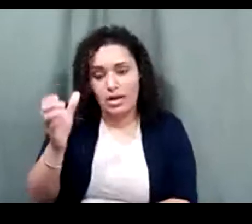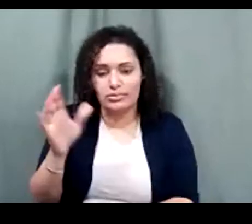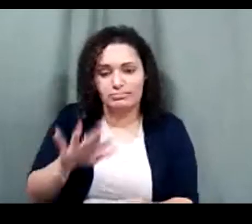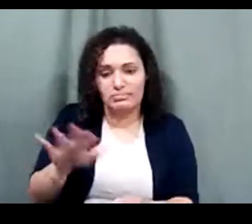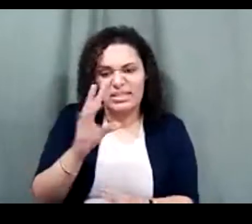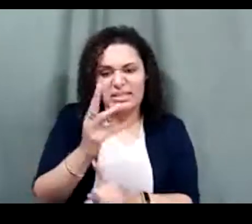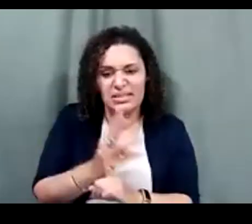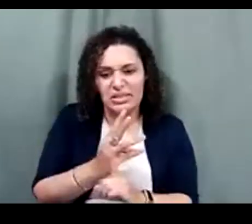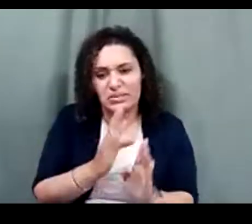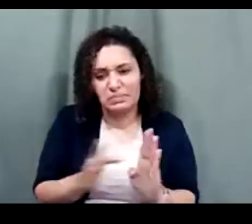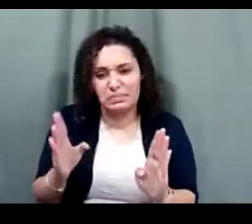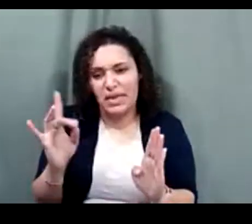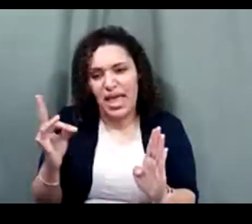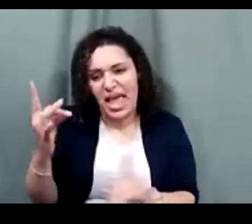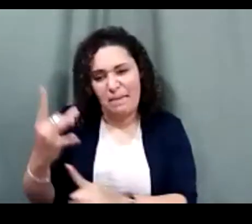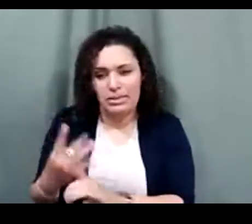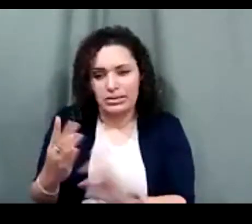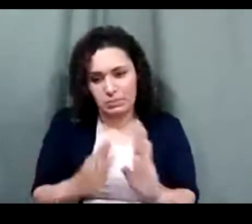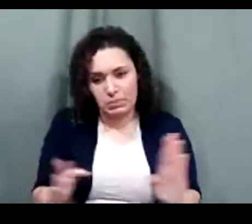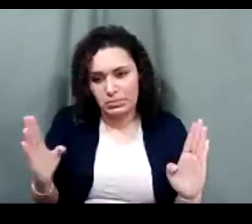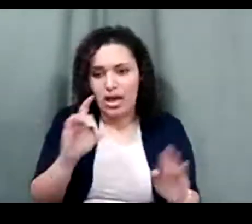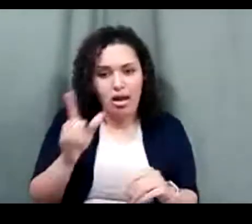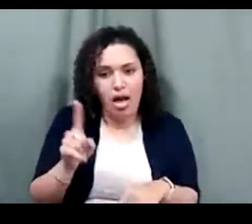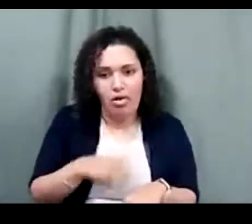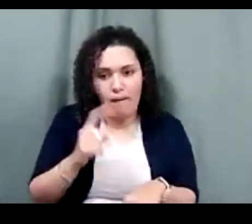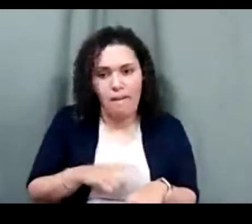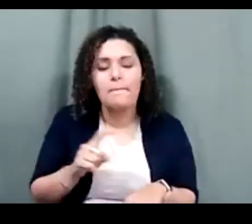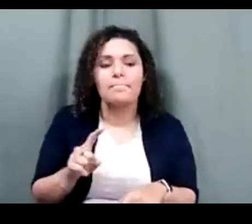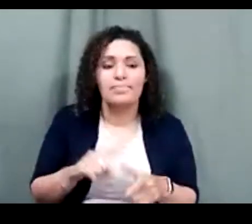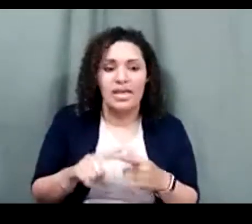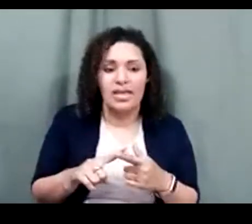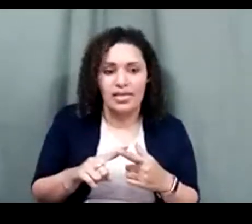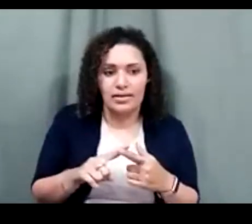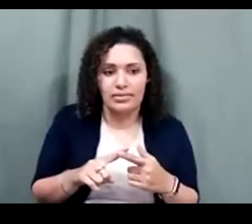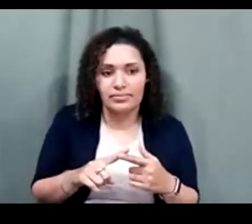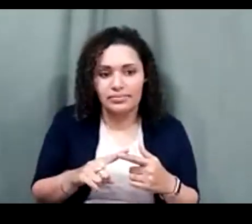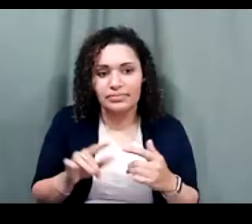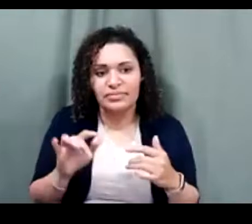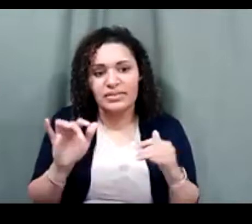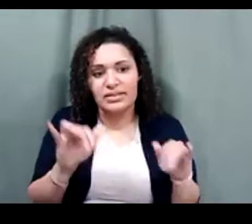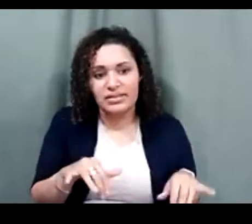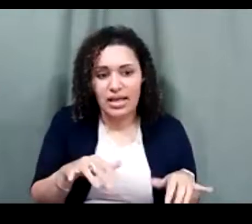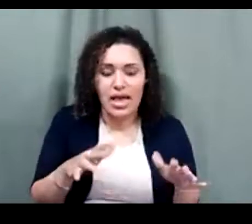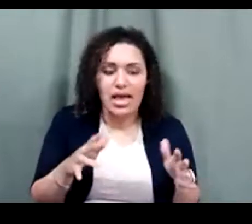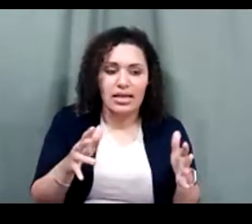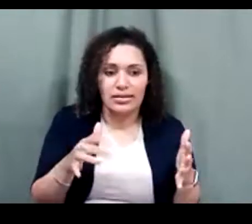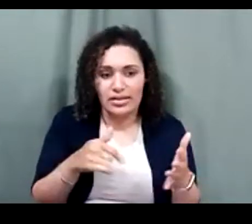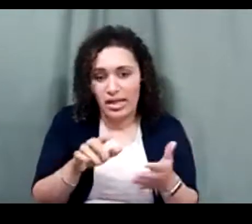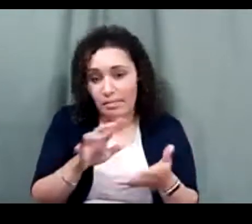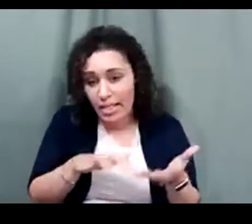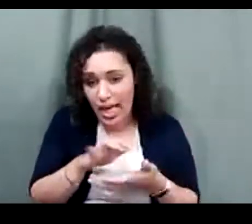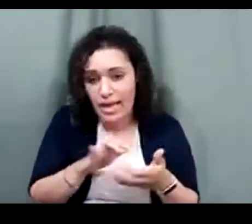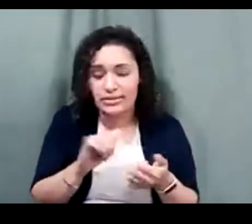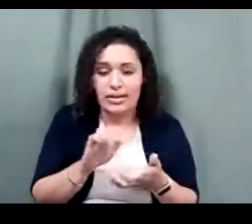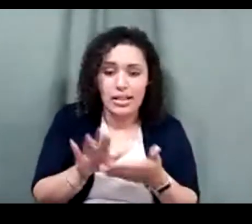8 months, not very long. And they stay on the lees until really a couple weeks before we bottle. When we're doing the blends and we're kind of cleaning up the wines and getting them